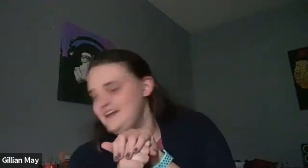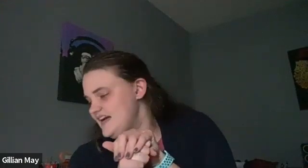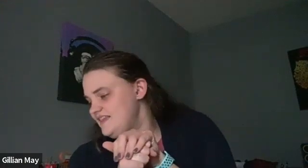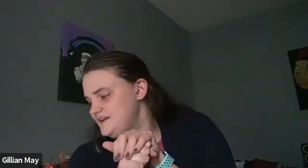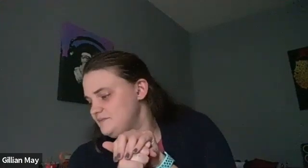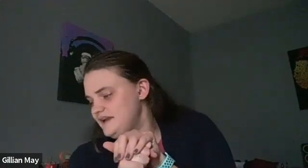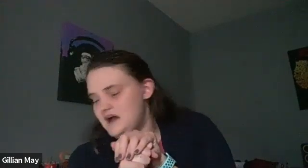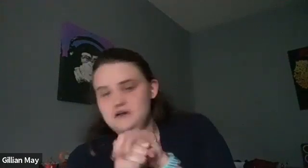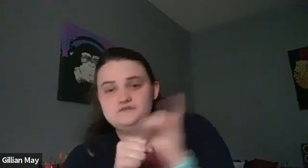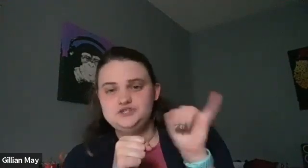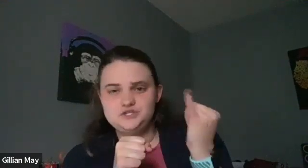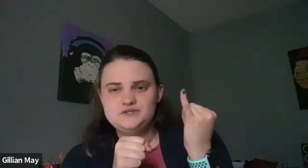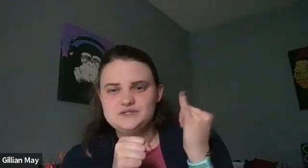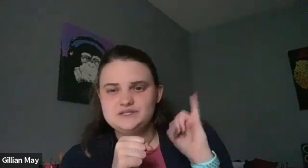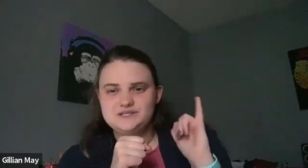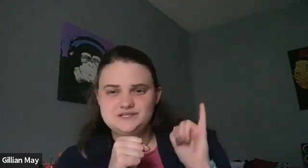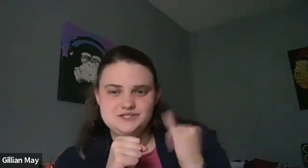and then we have juice,